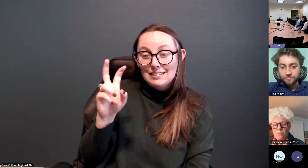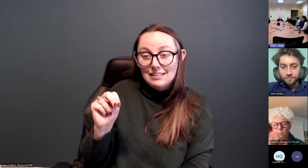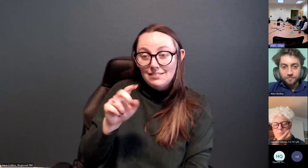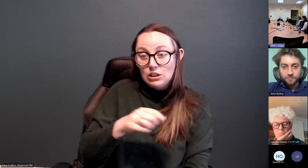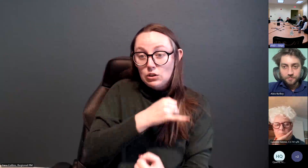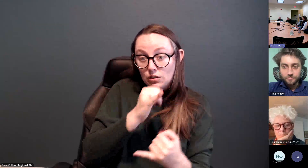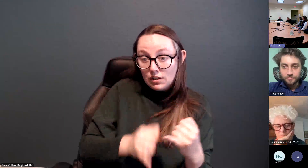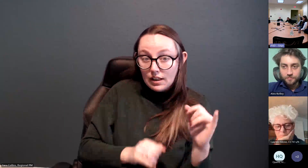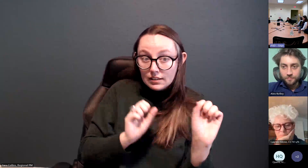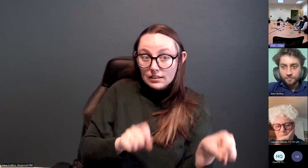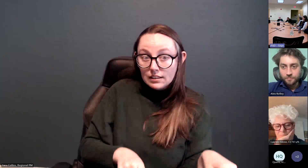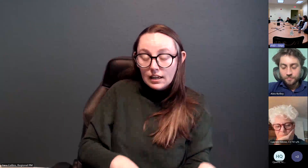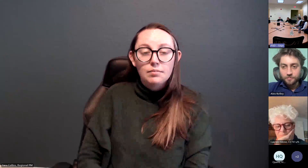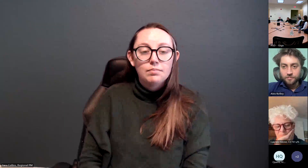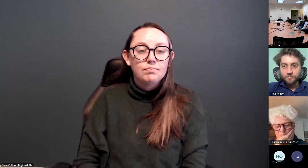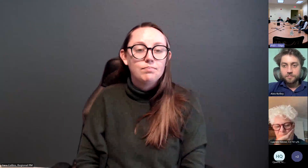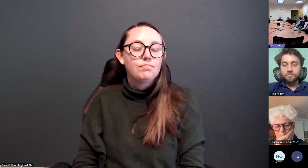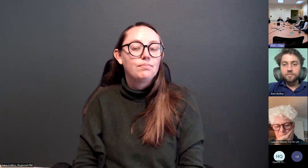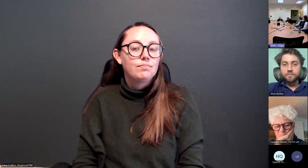Thank you for this opportunity to speak.